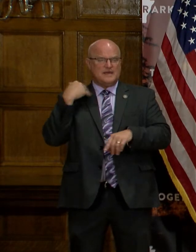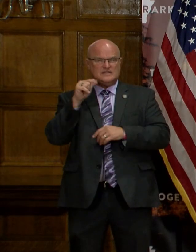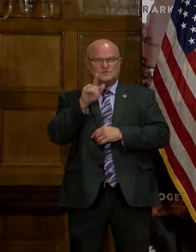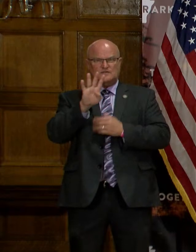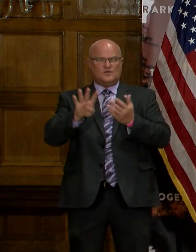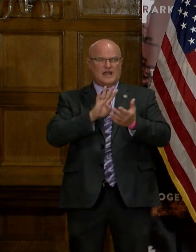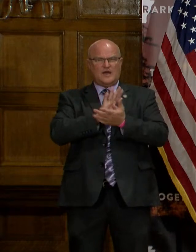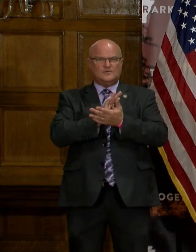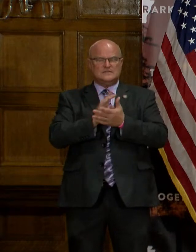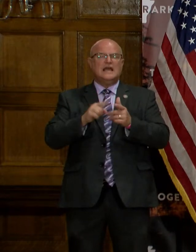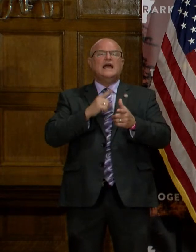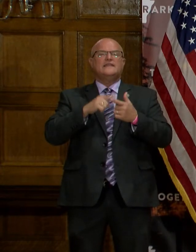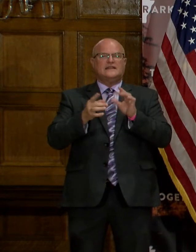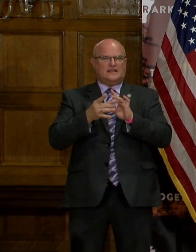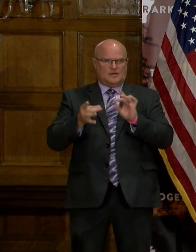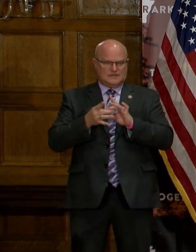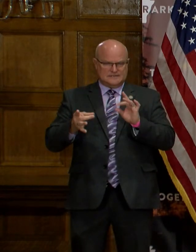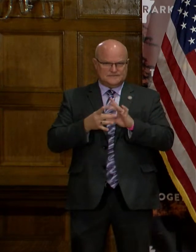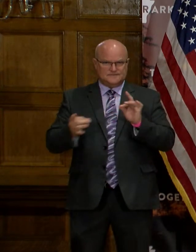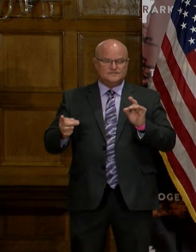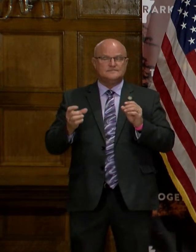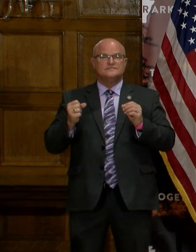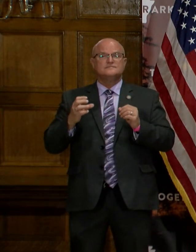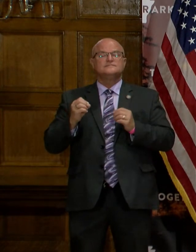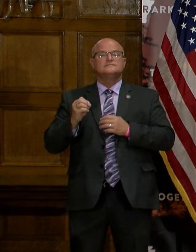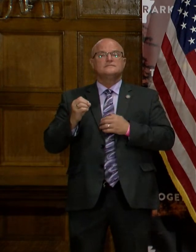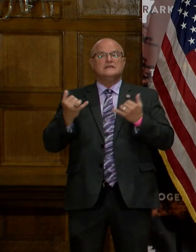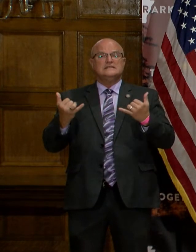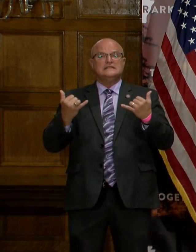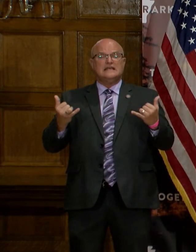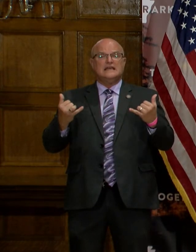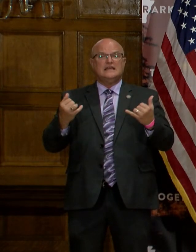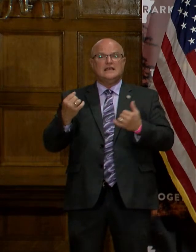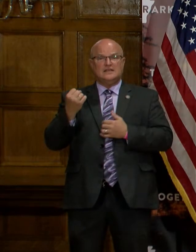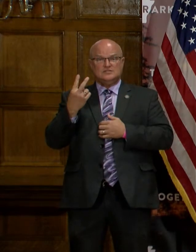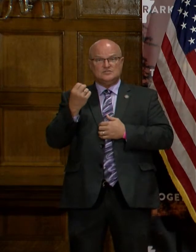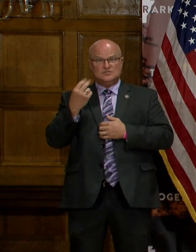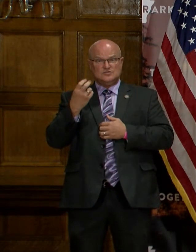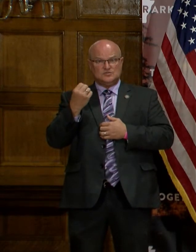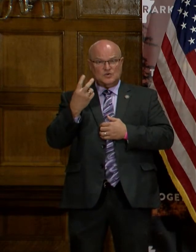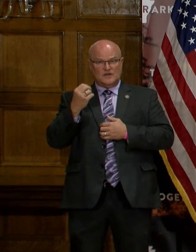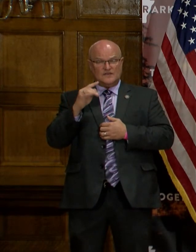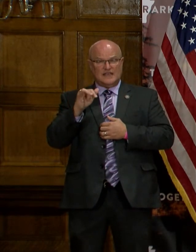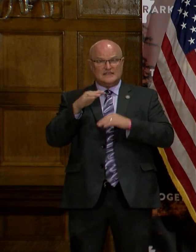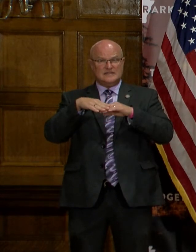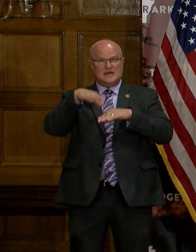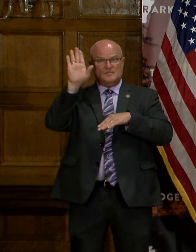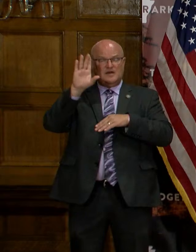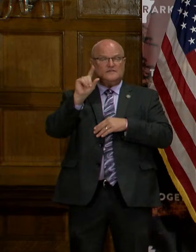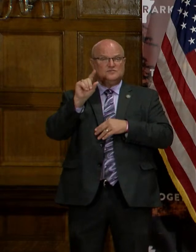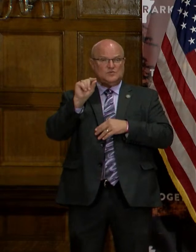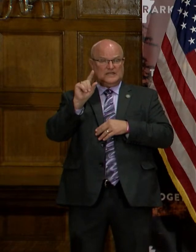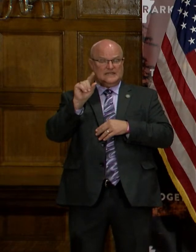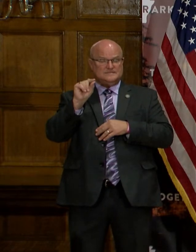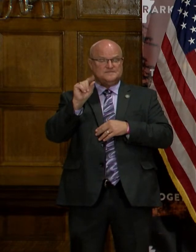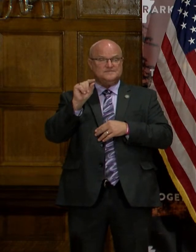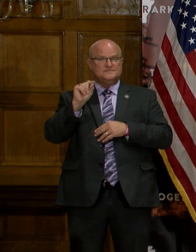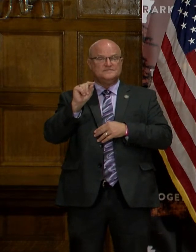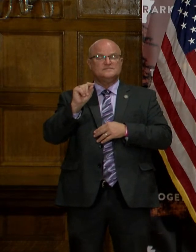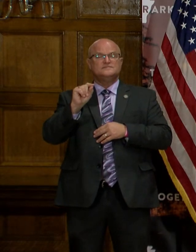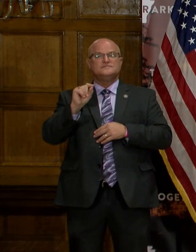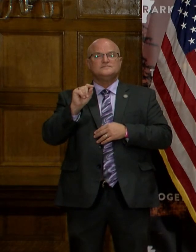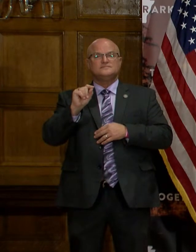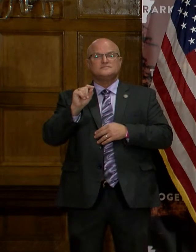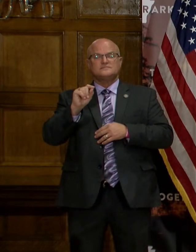24 hours, and then I'll make some additional comments. So today we have 12 counties above the 20 or equal to the 20